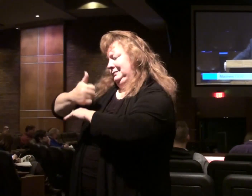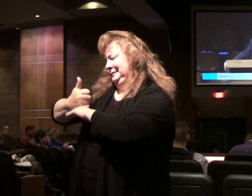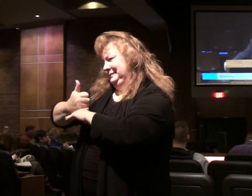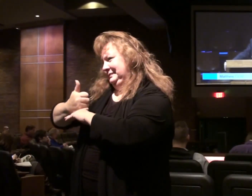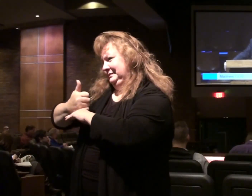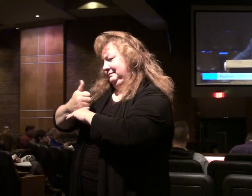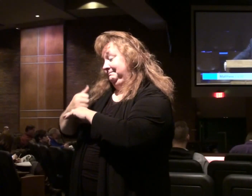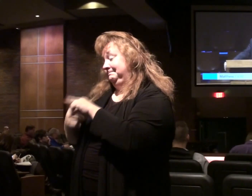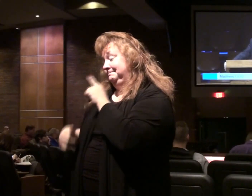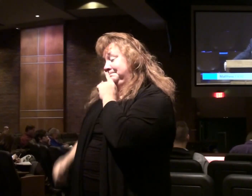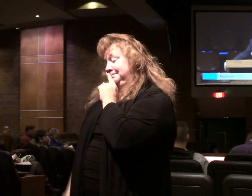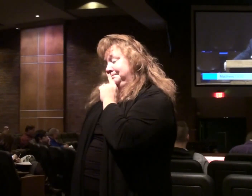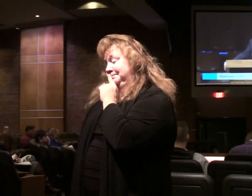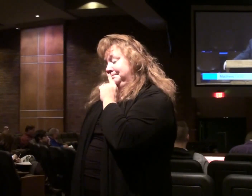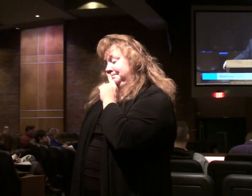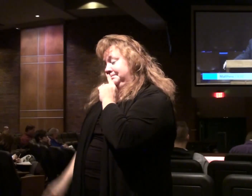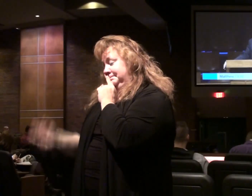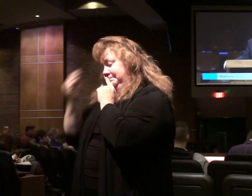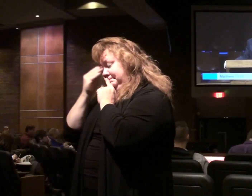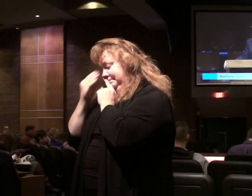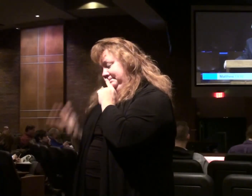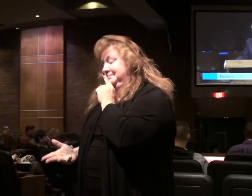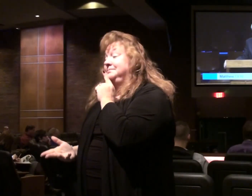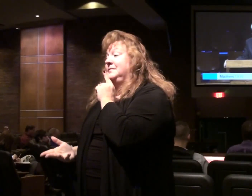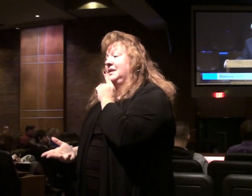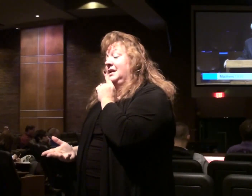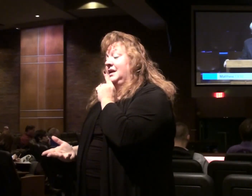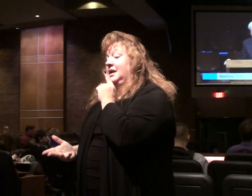established. But I will tell you what